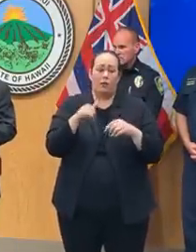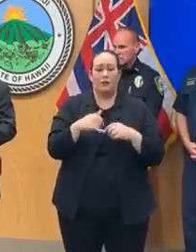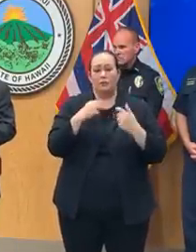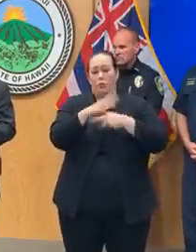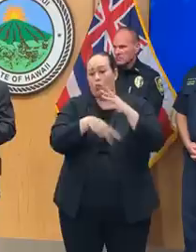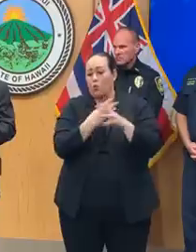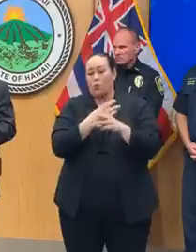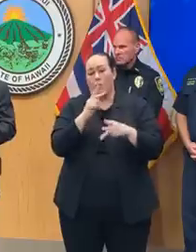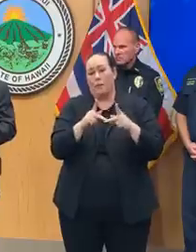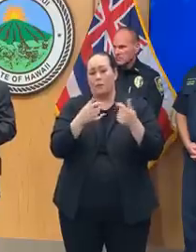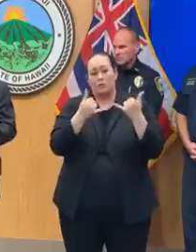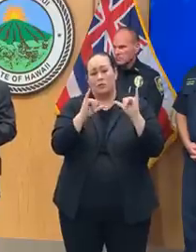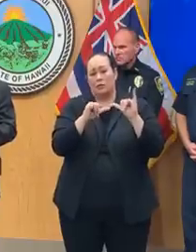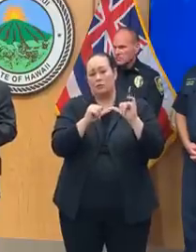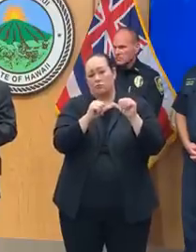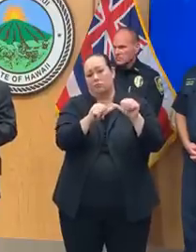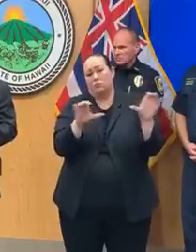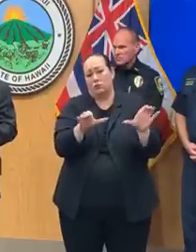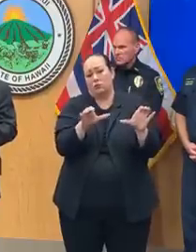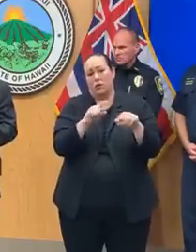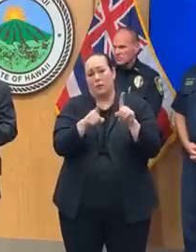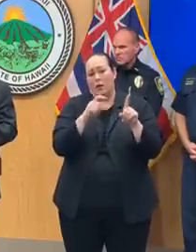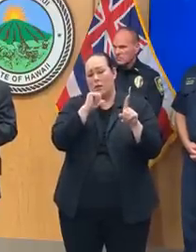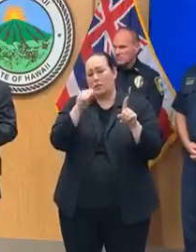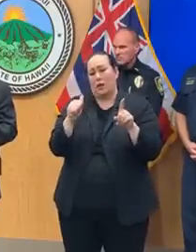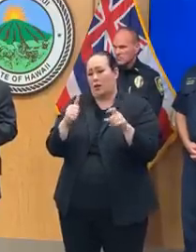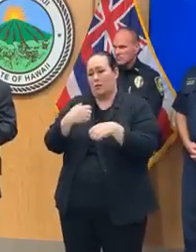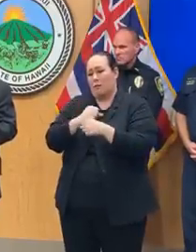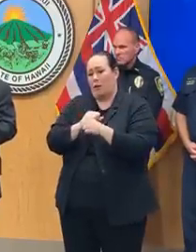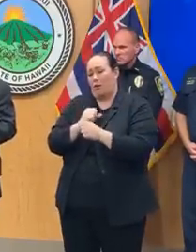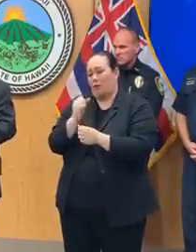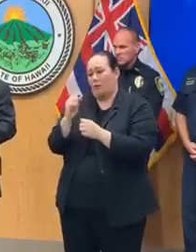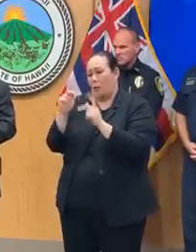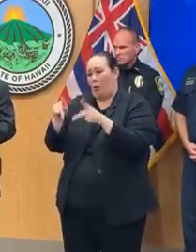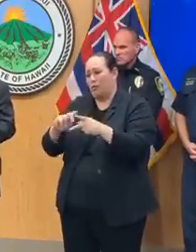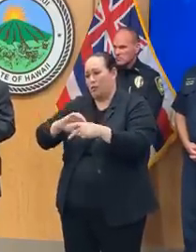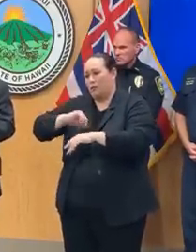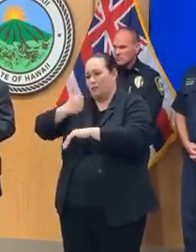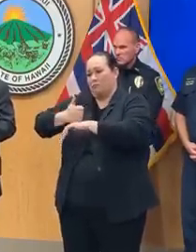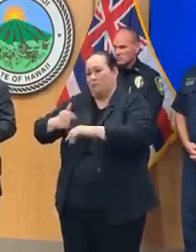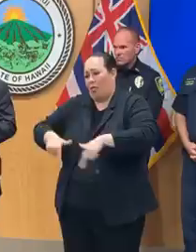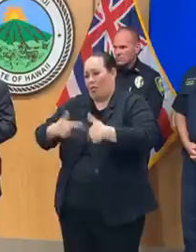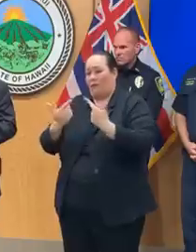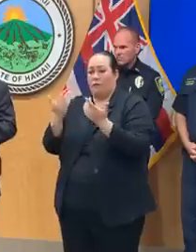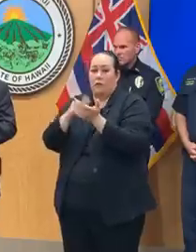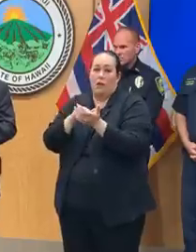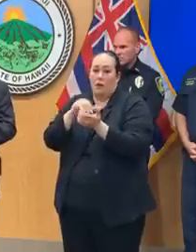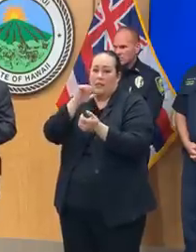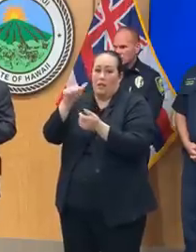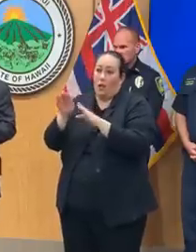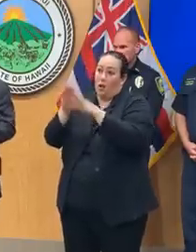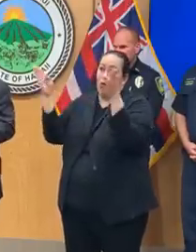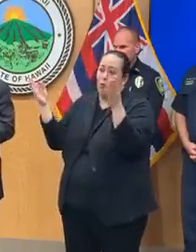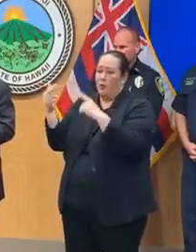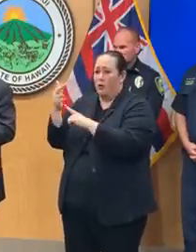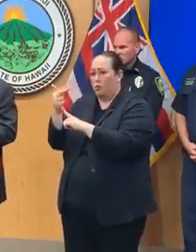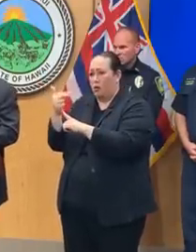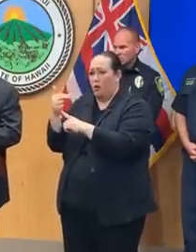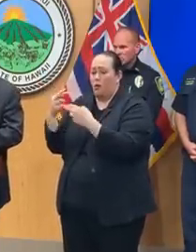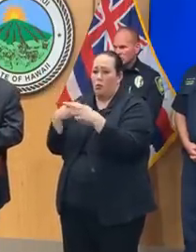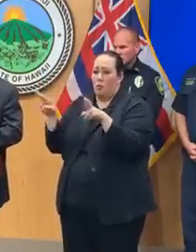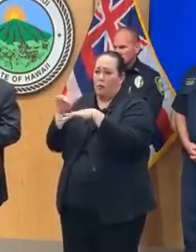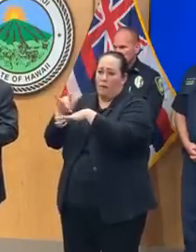can continue to do that, but it won't bring back some beautiful person. It won't help us get another hotel room for someone. It